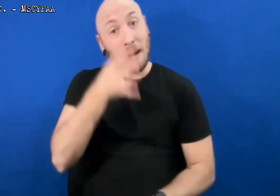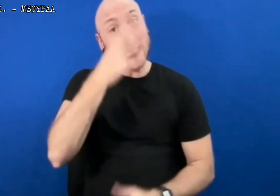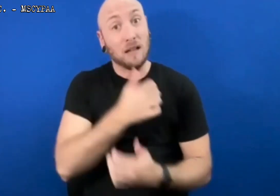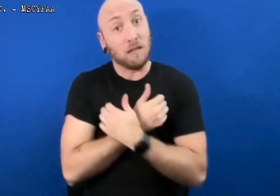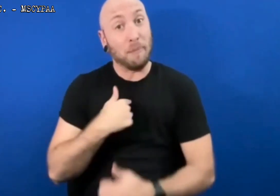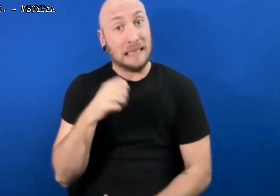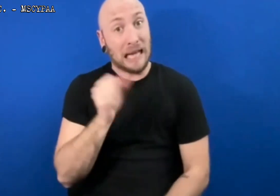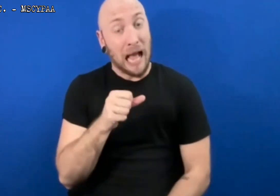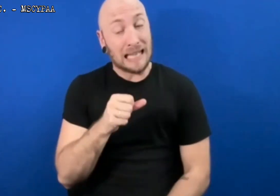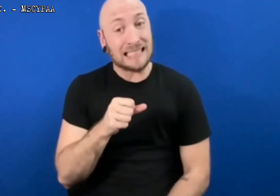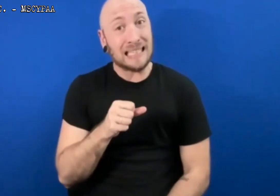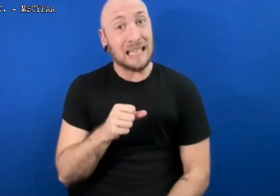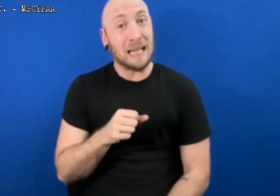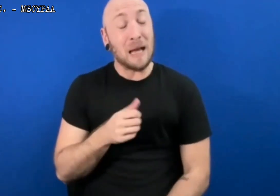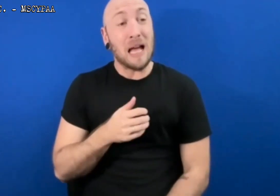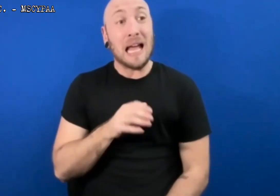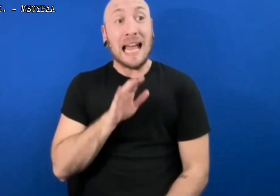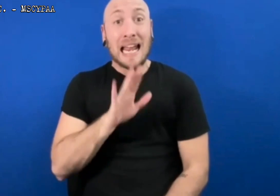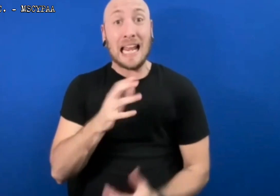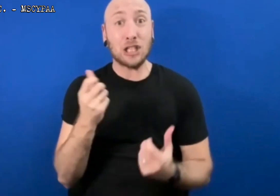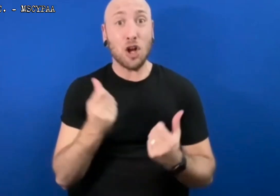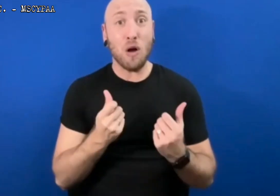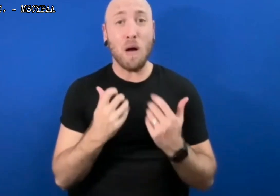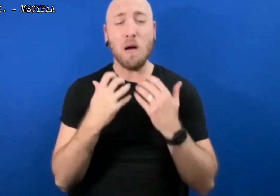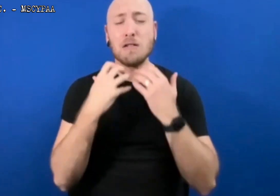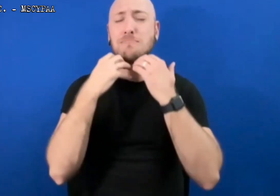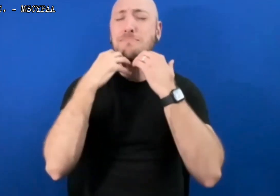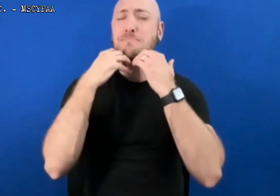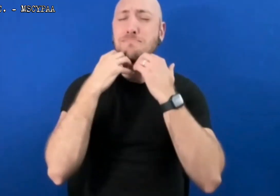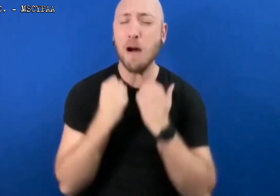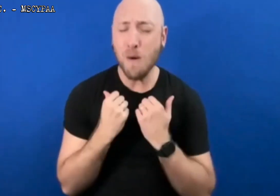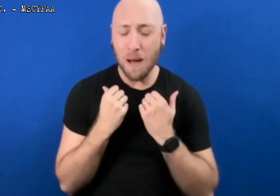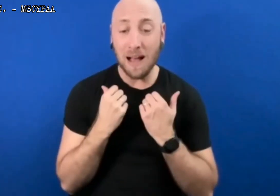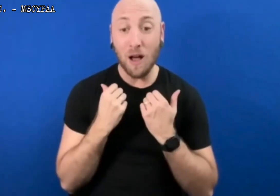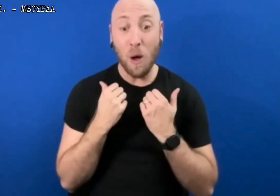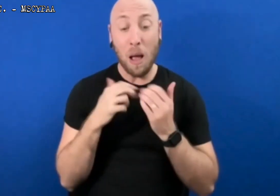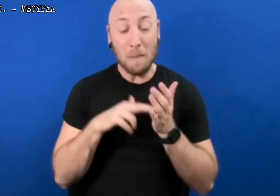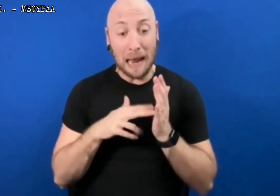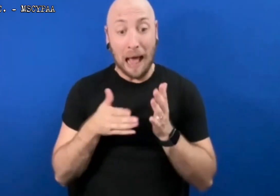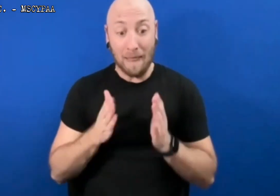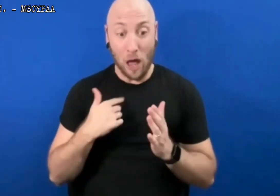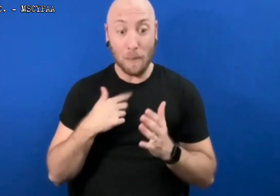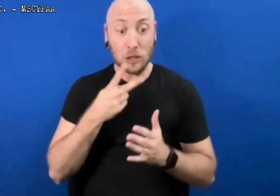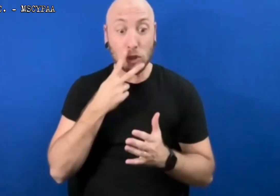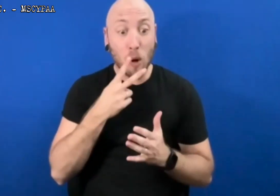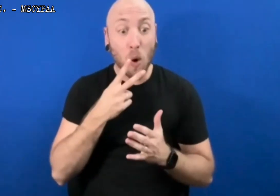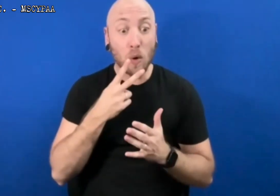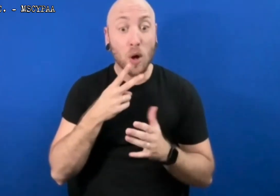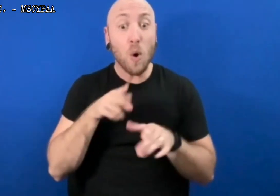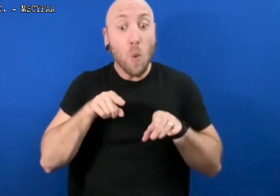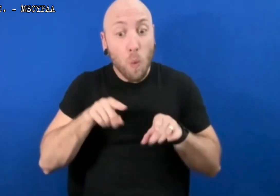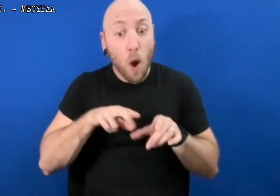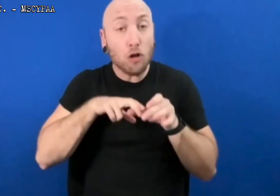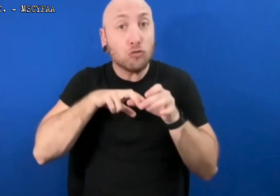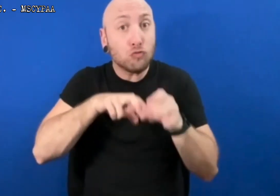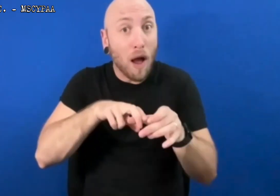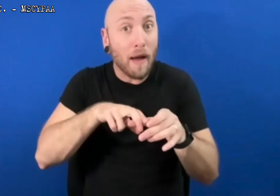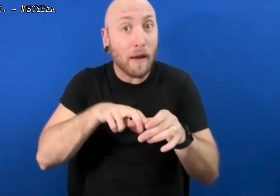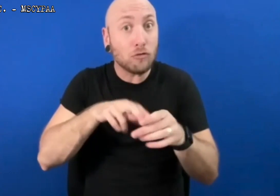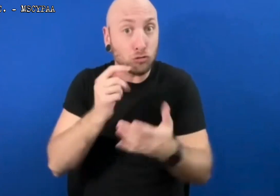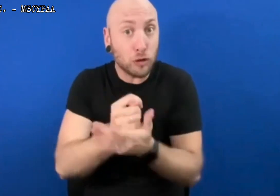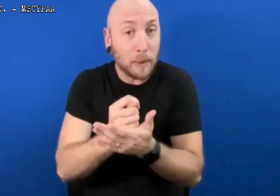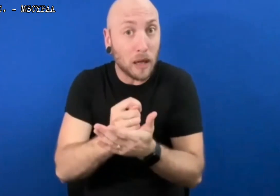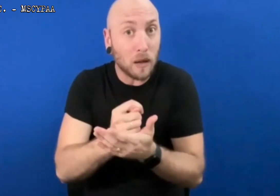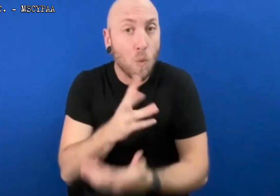car. And he ended up letting me smoke a cigarette on my way to treatment, and I went to a dual diagnosis facility,